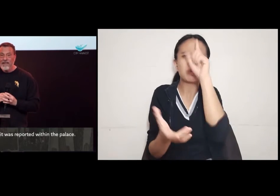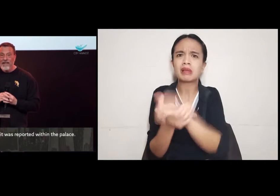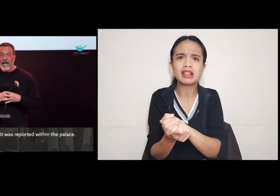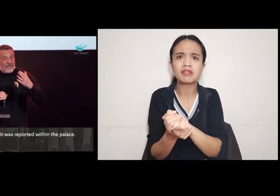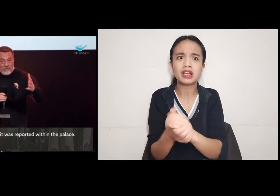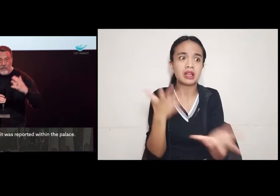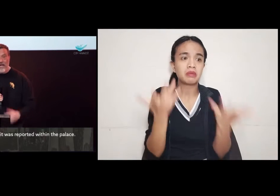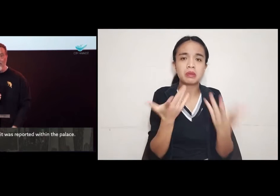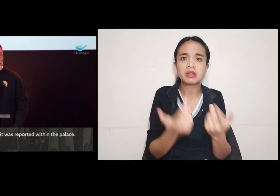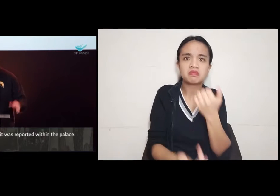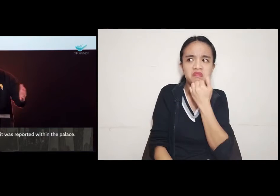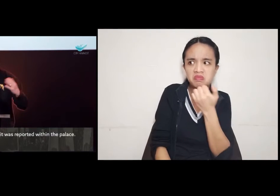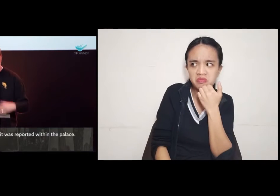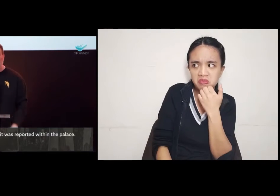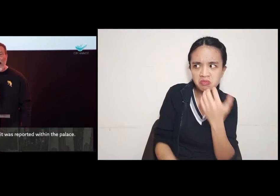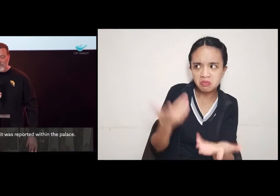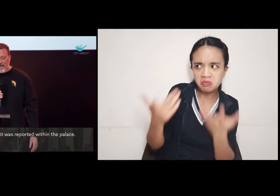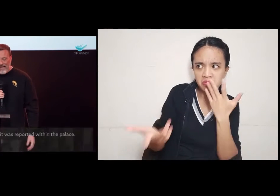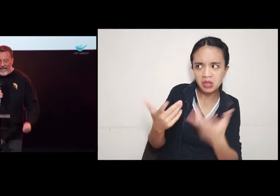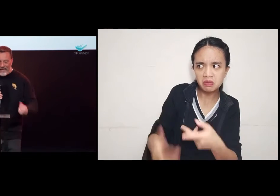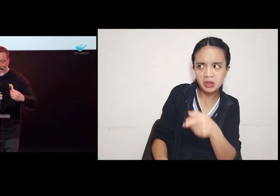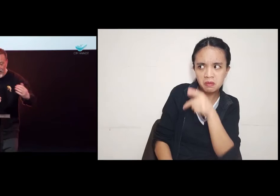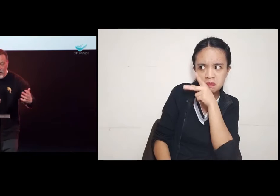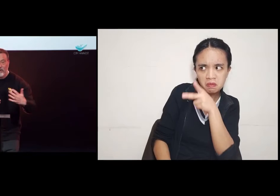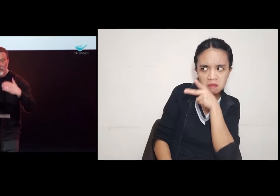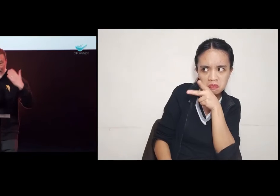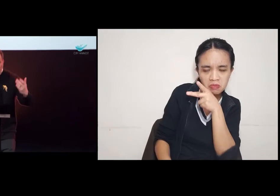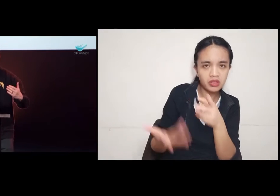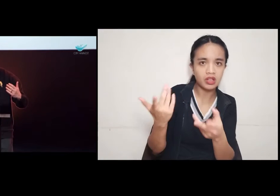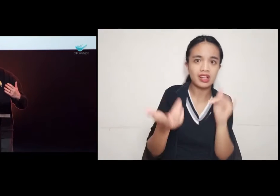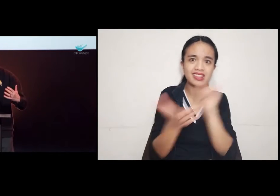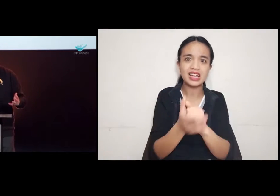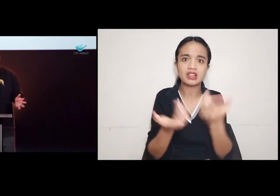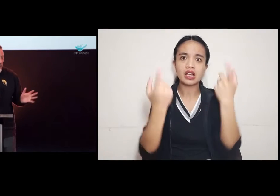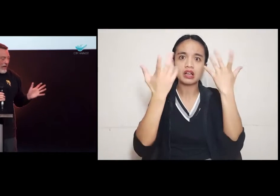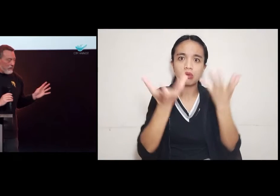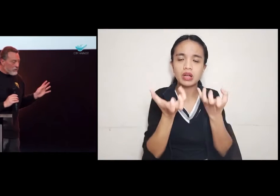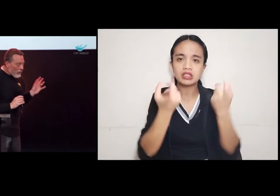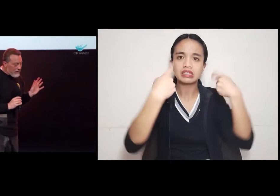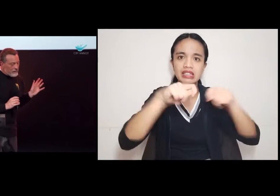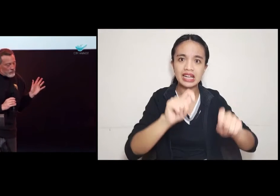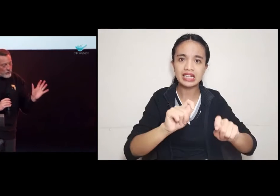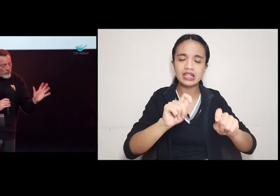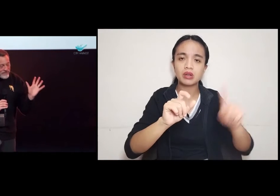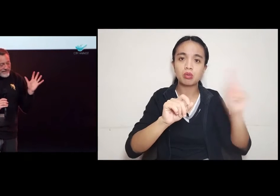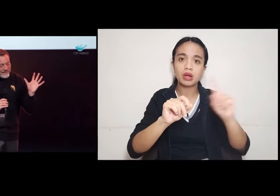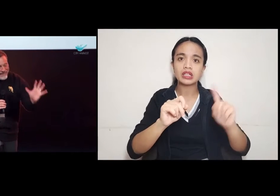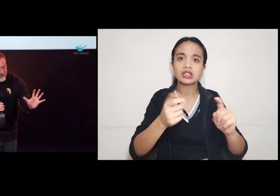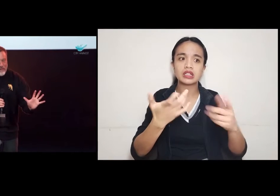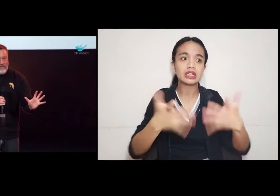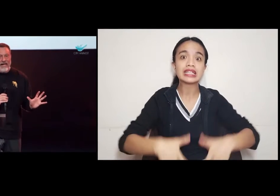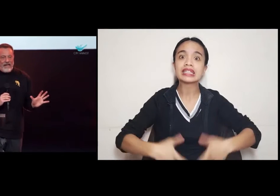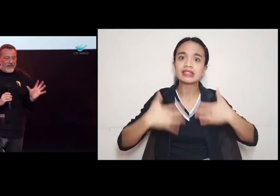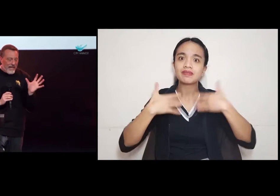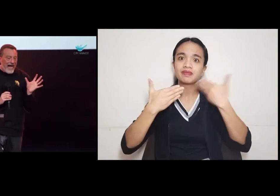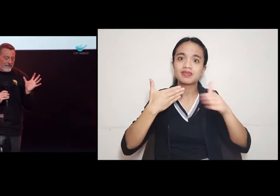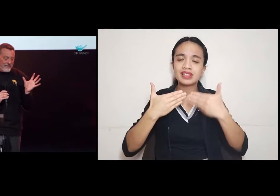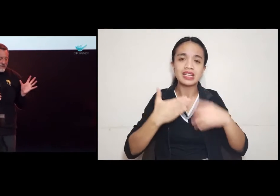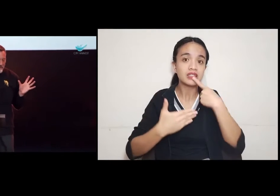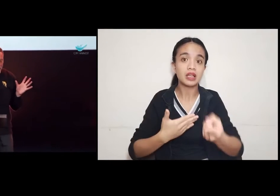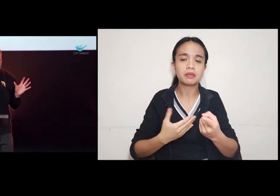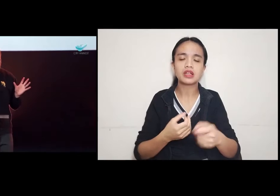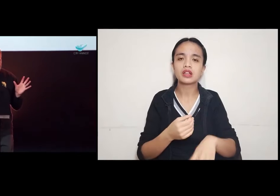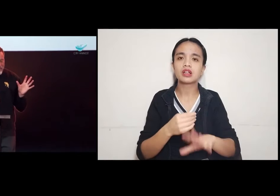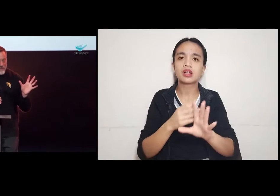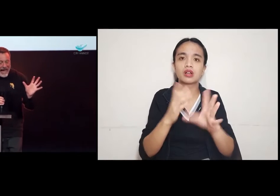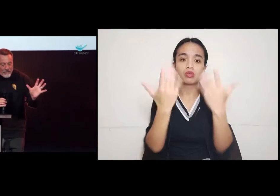it. He didn't believe them. He thought it was a trap. It took some effort before he was willing to risk leaving the